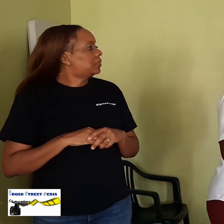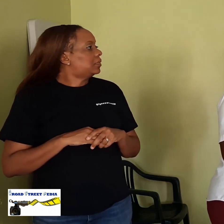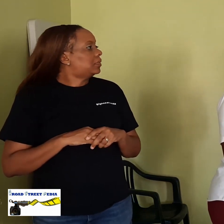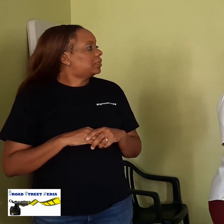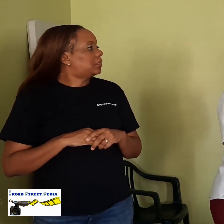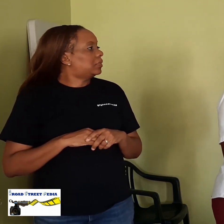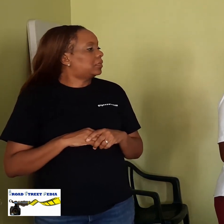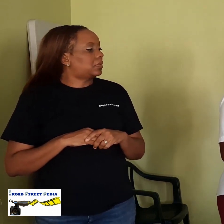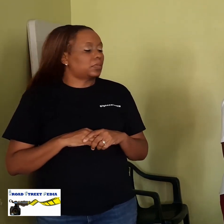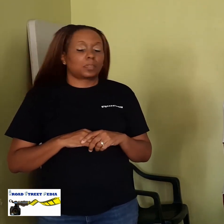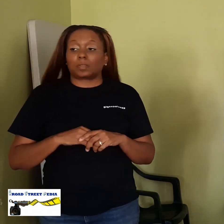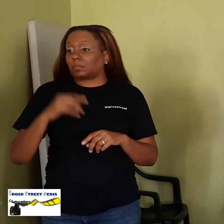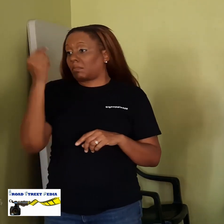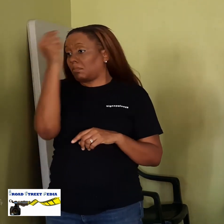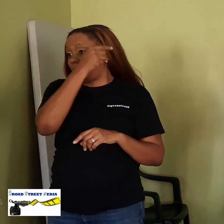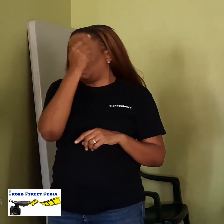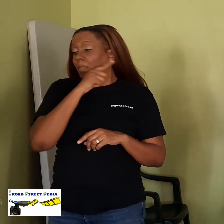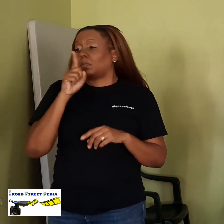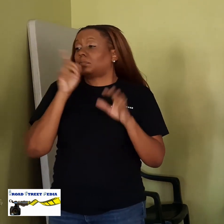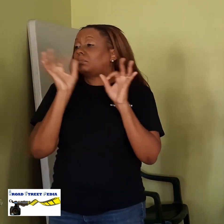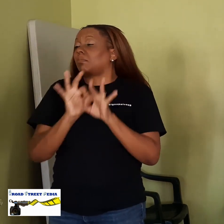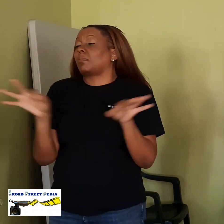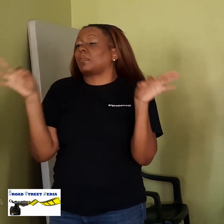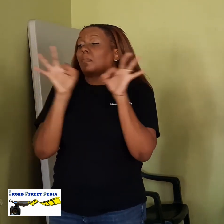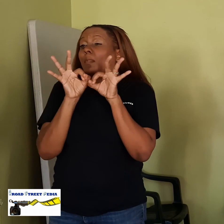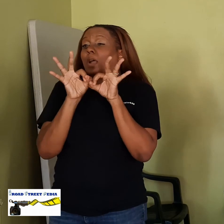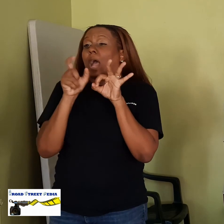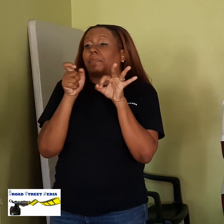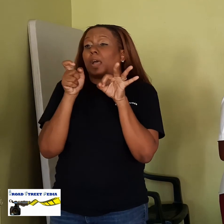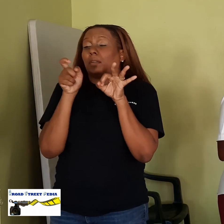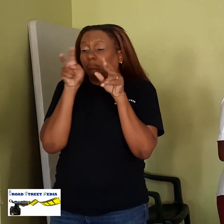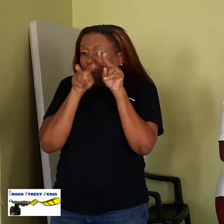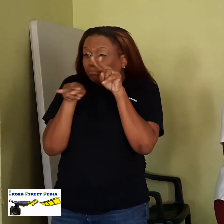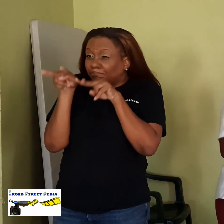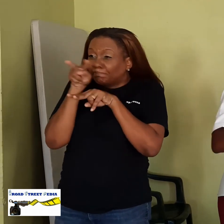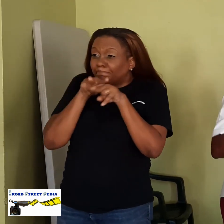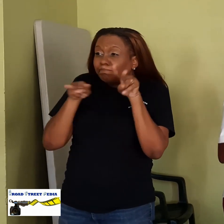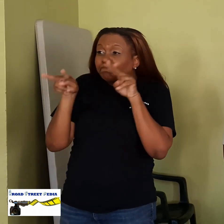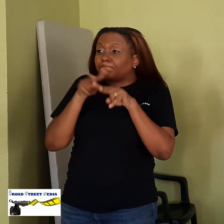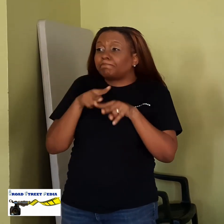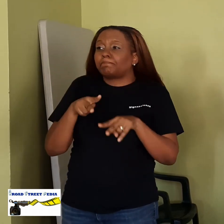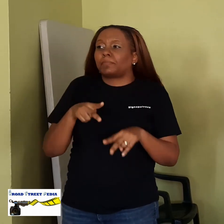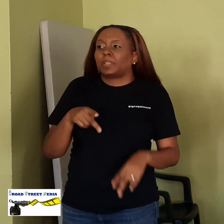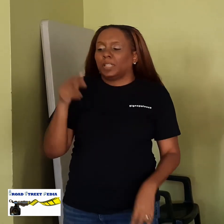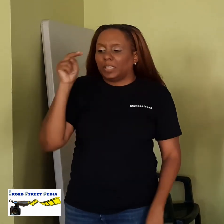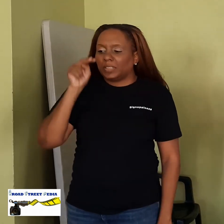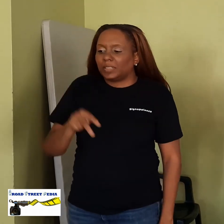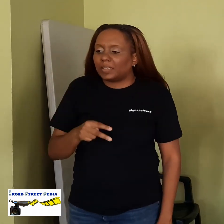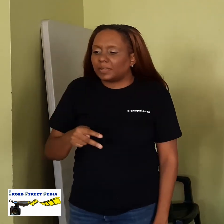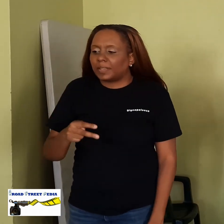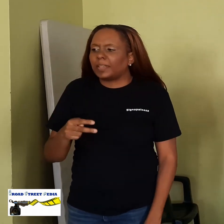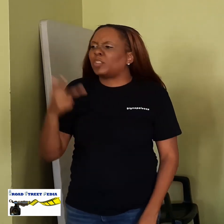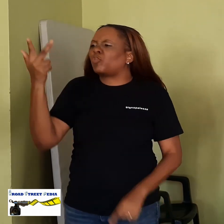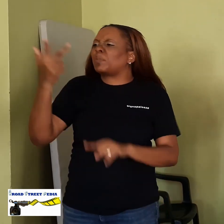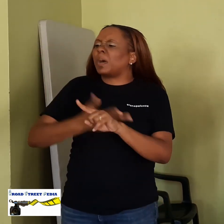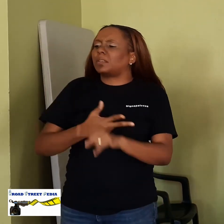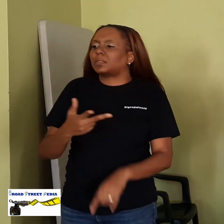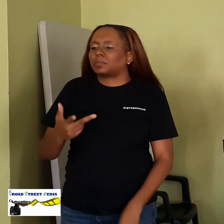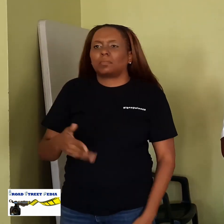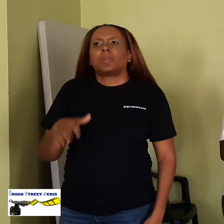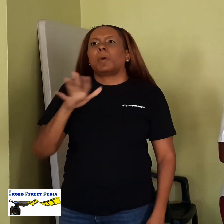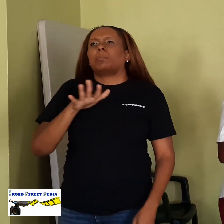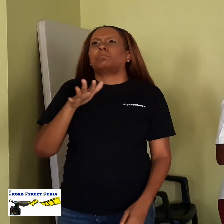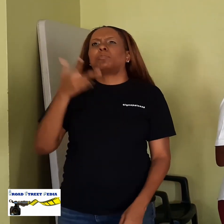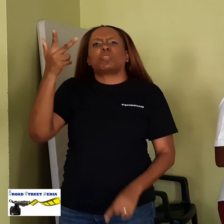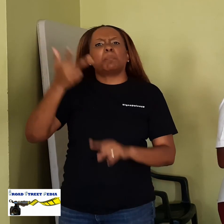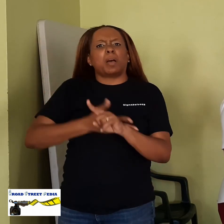selective harvesting of carrots, meaning that you don't pull off your carrots because they are 3 months old, because it takes carrots